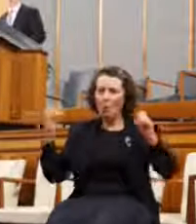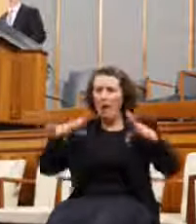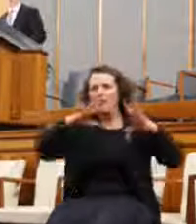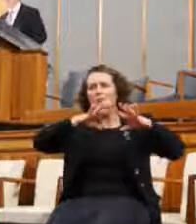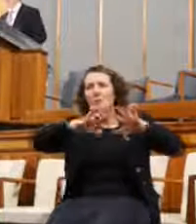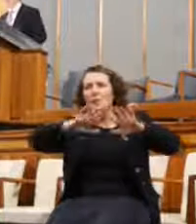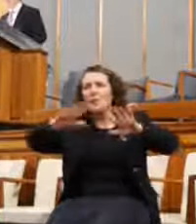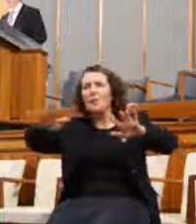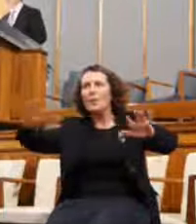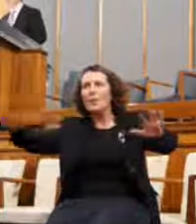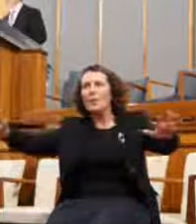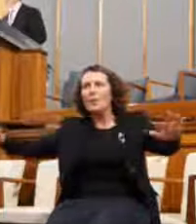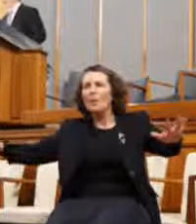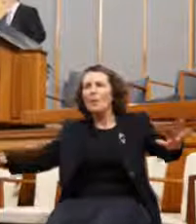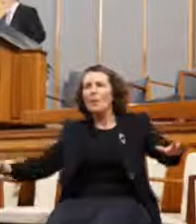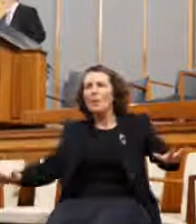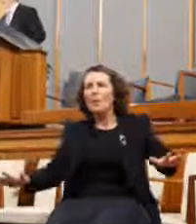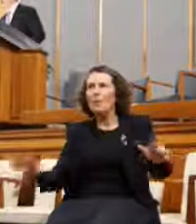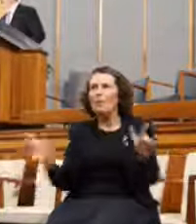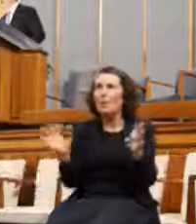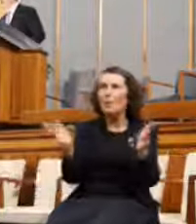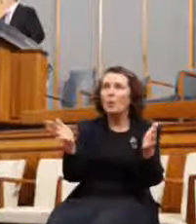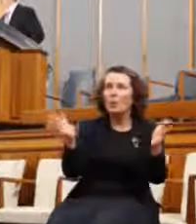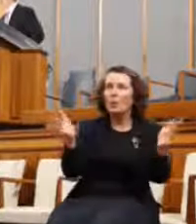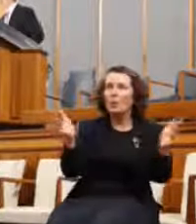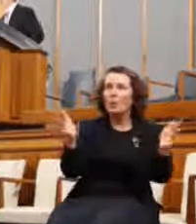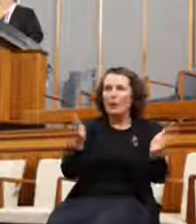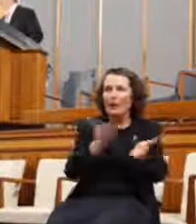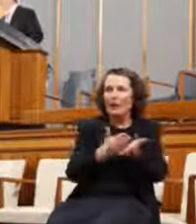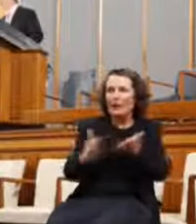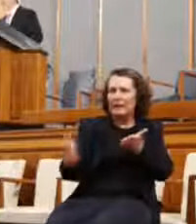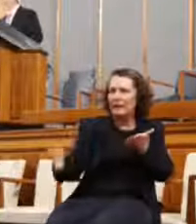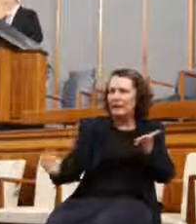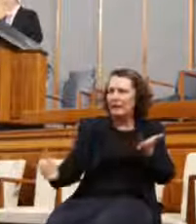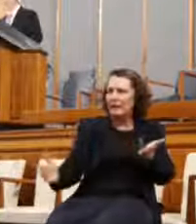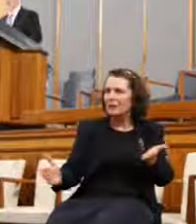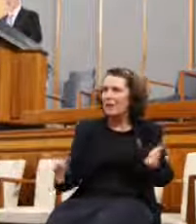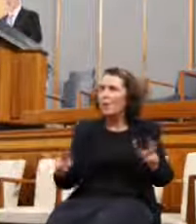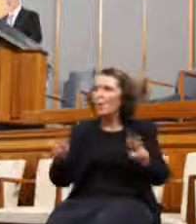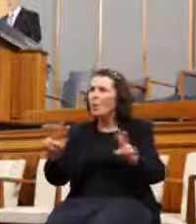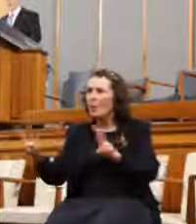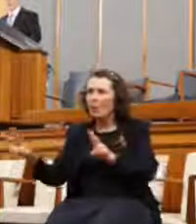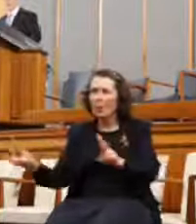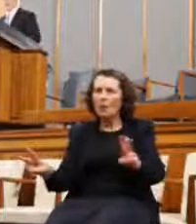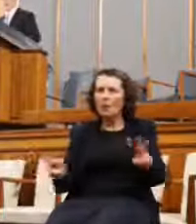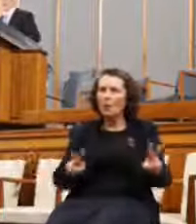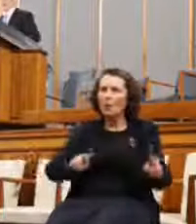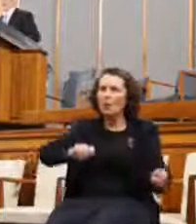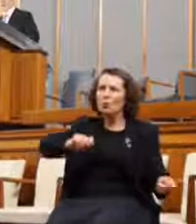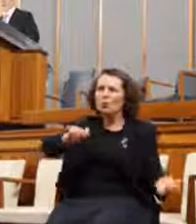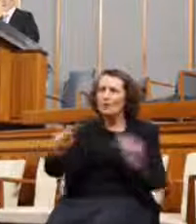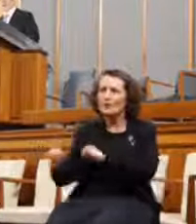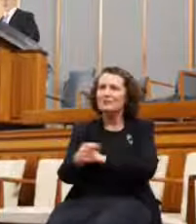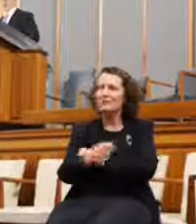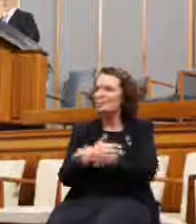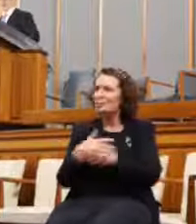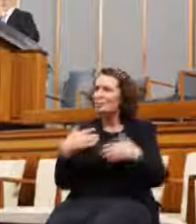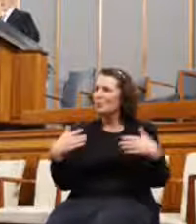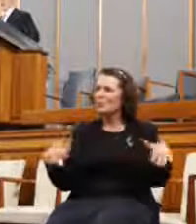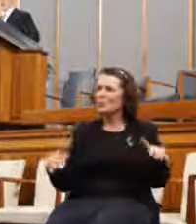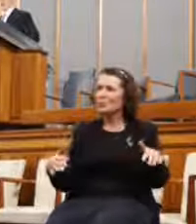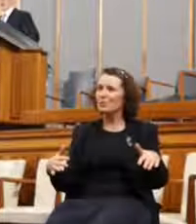so pure and so clean and so white. The landscape is transformed. The